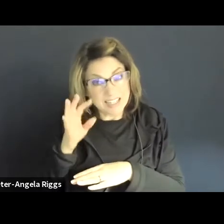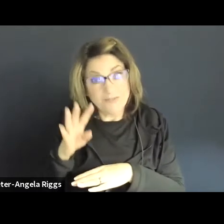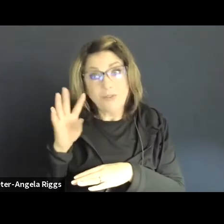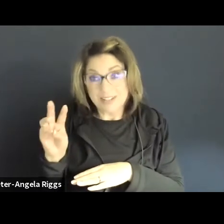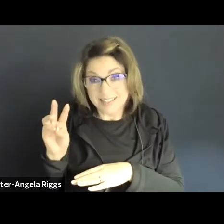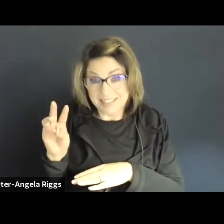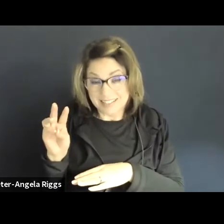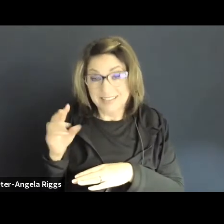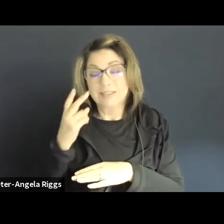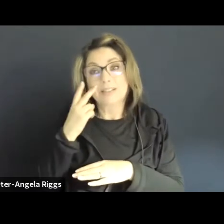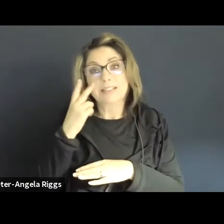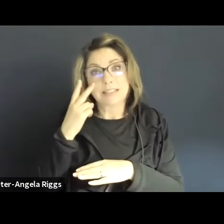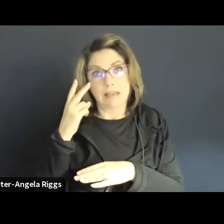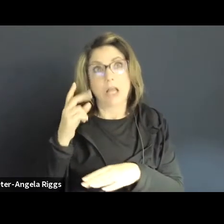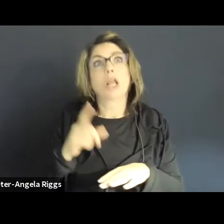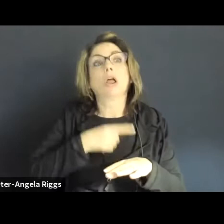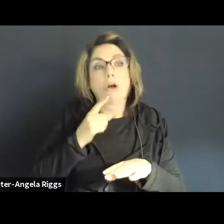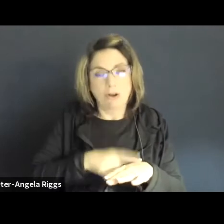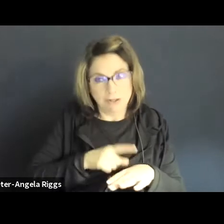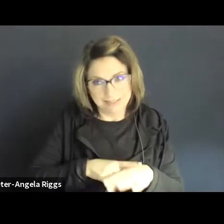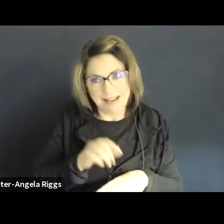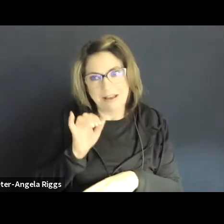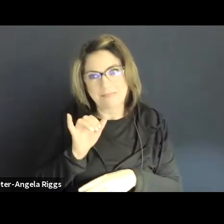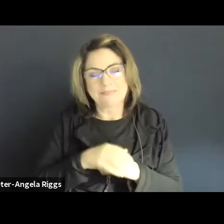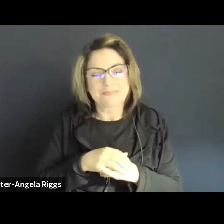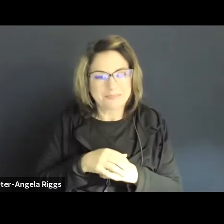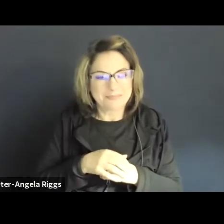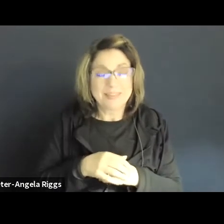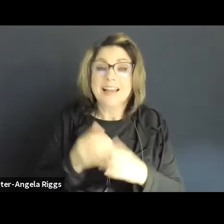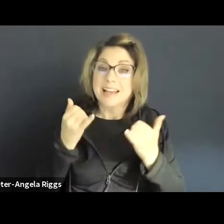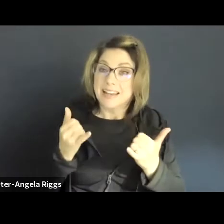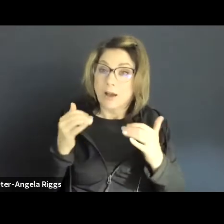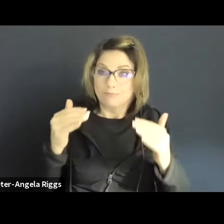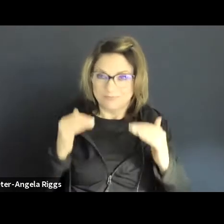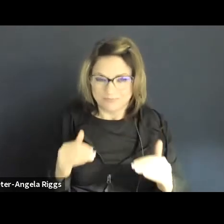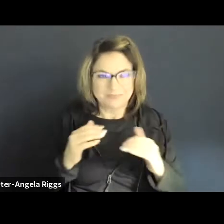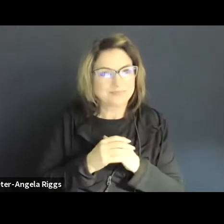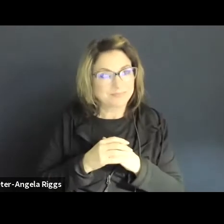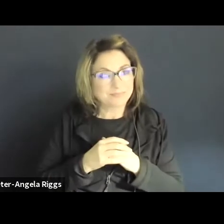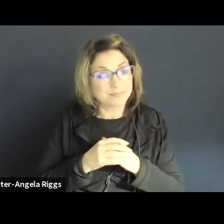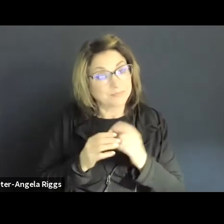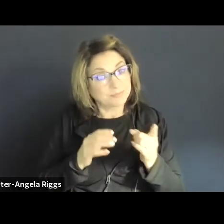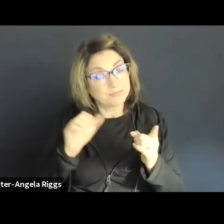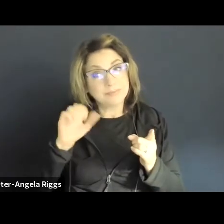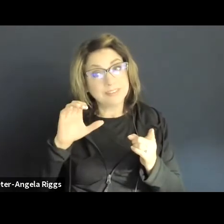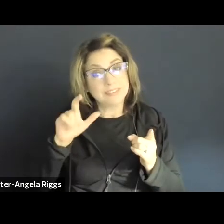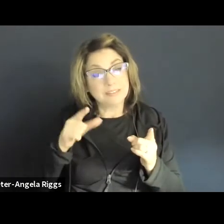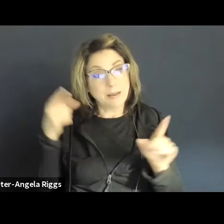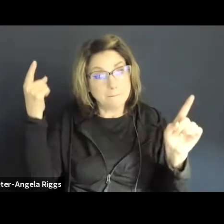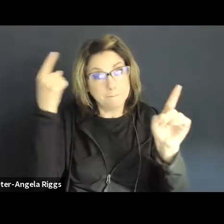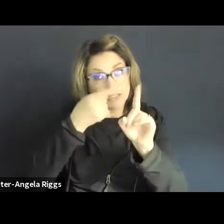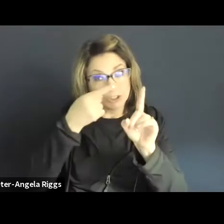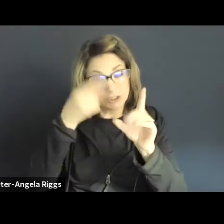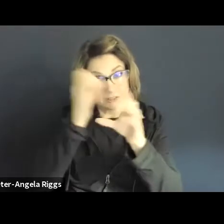So you can see it's been a long time. Now, let's go to the next slide and review ACL's mission